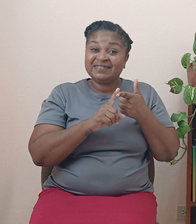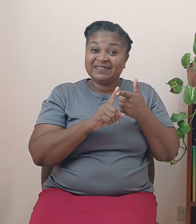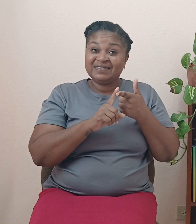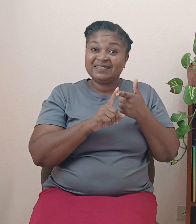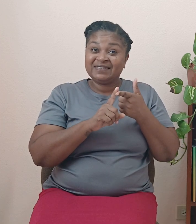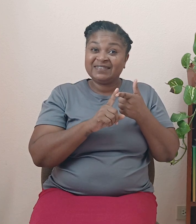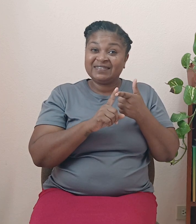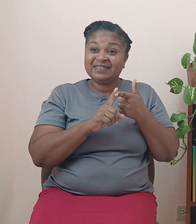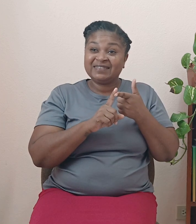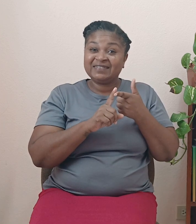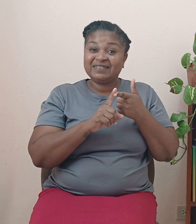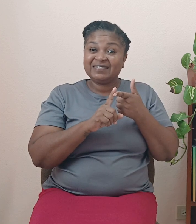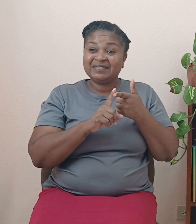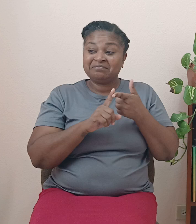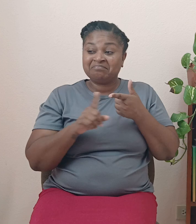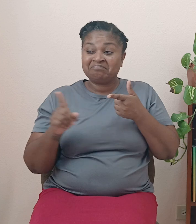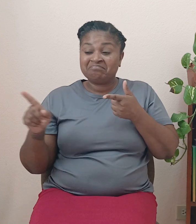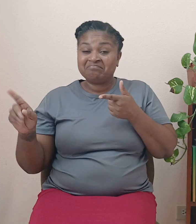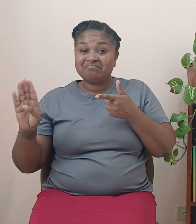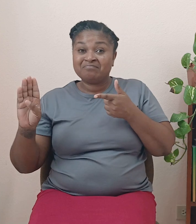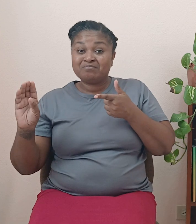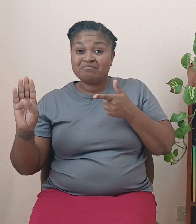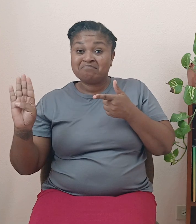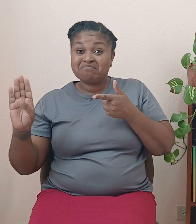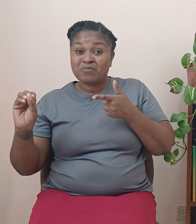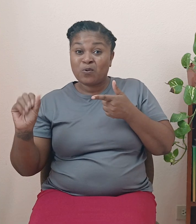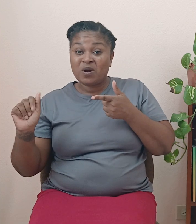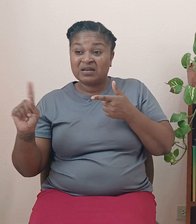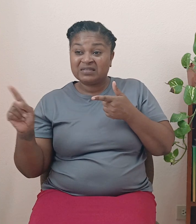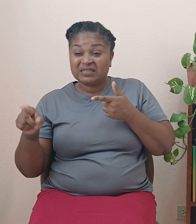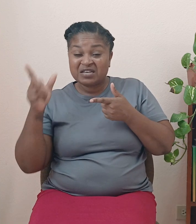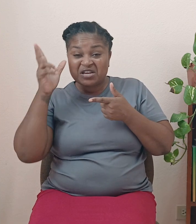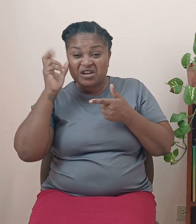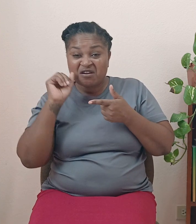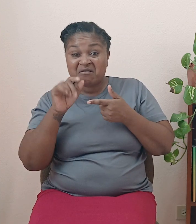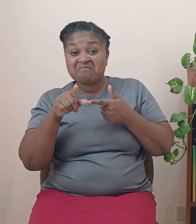B. He heard that she had been kind to him.